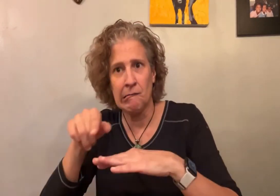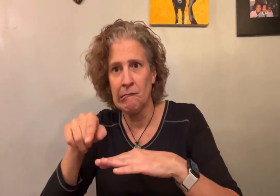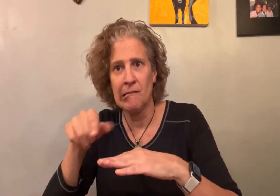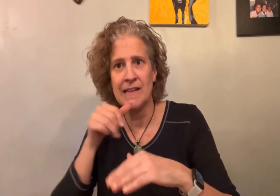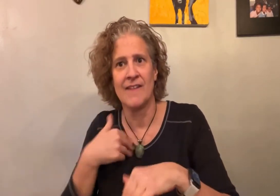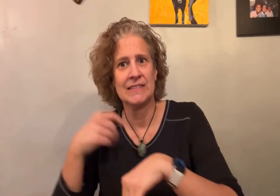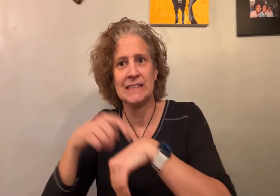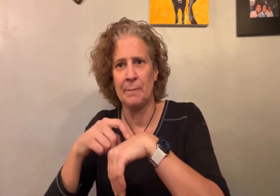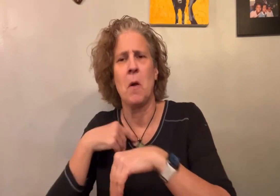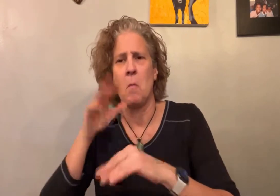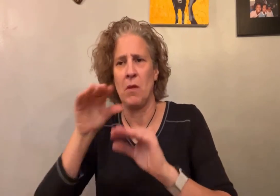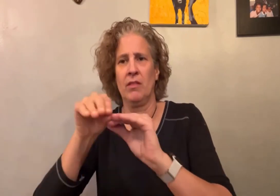3 weeks.